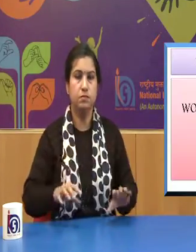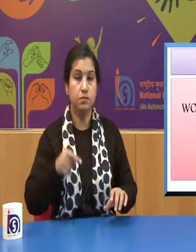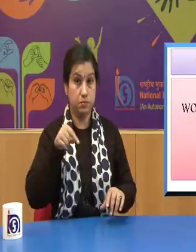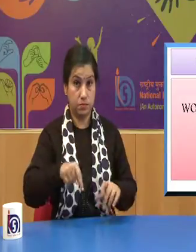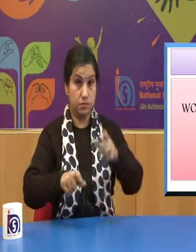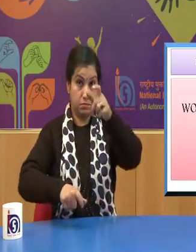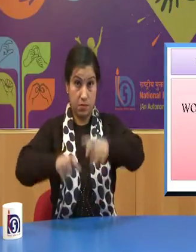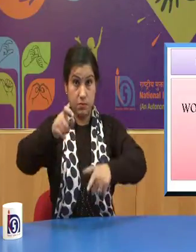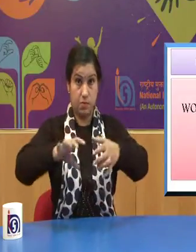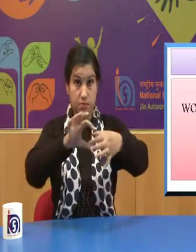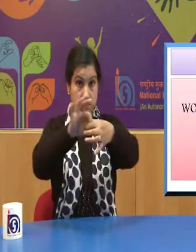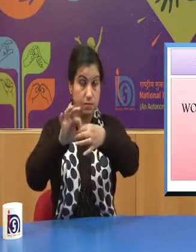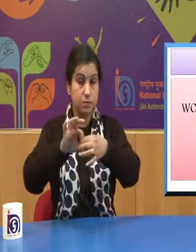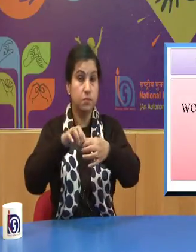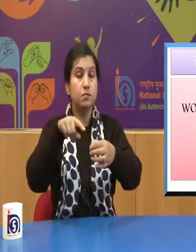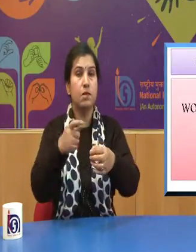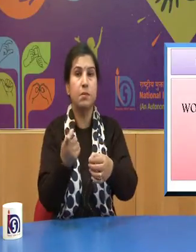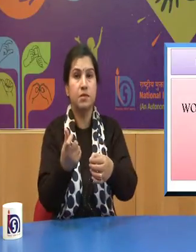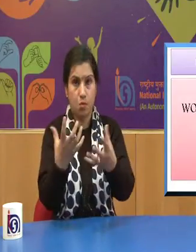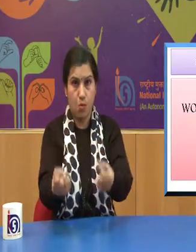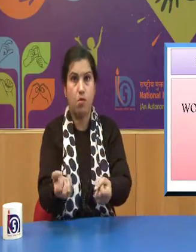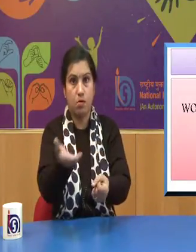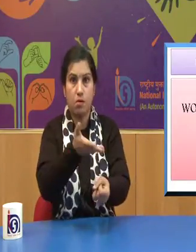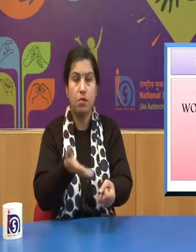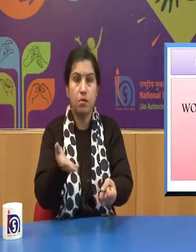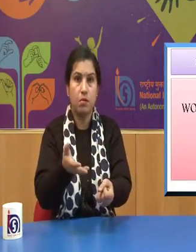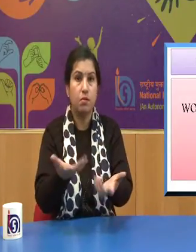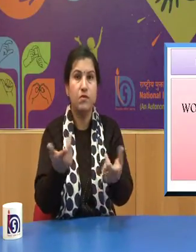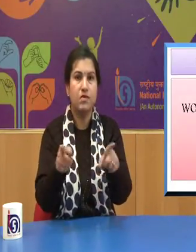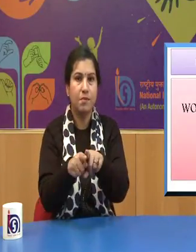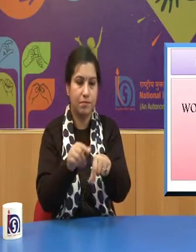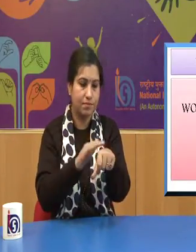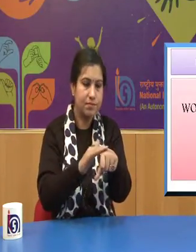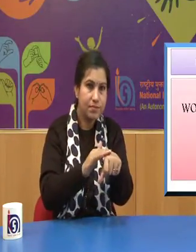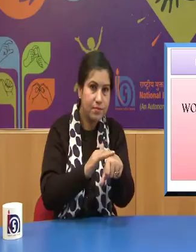These contractors needed people to work as laborers for them.